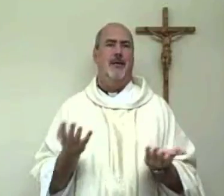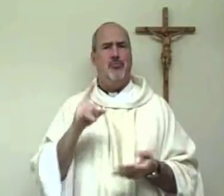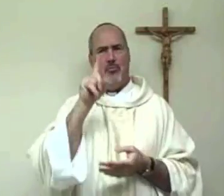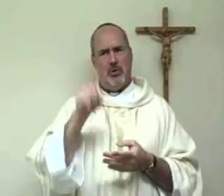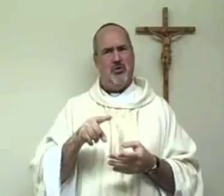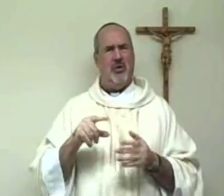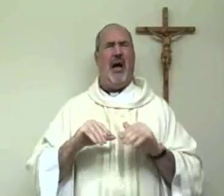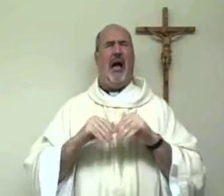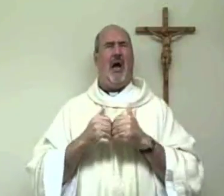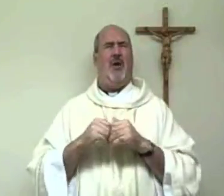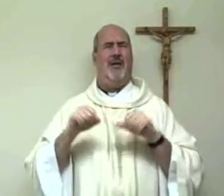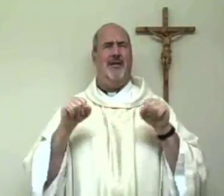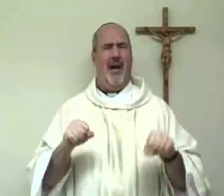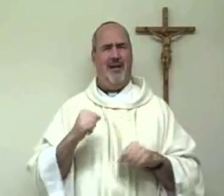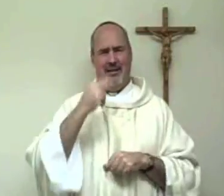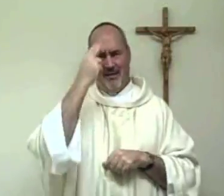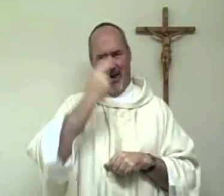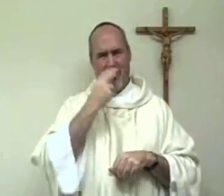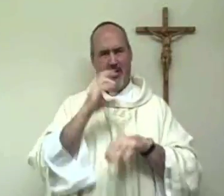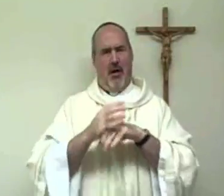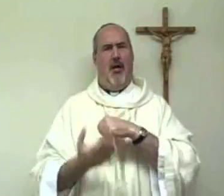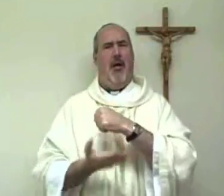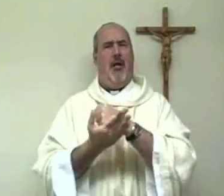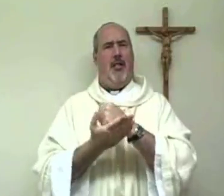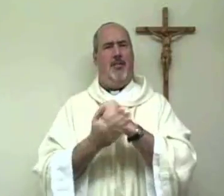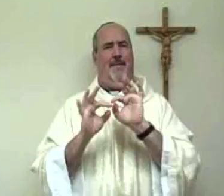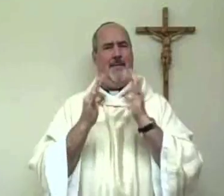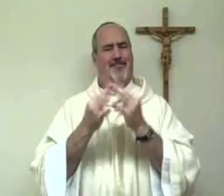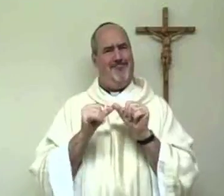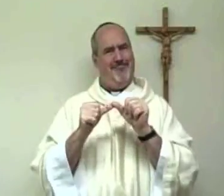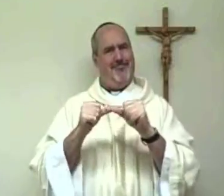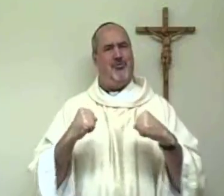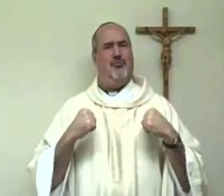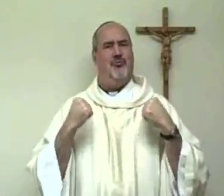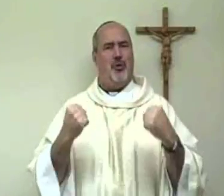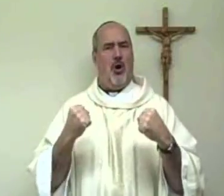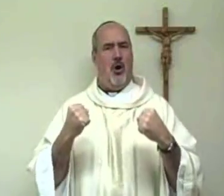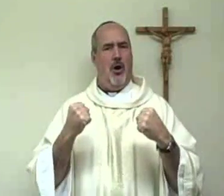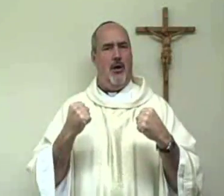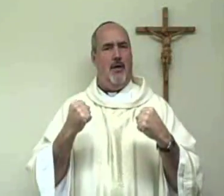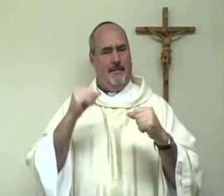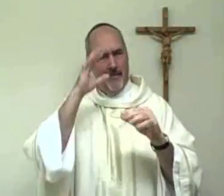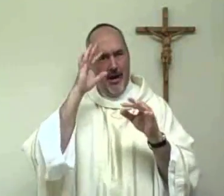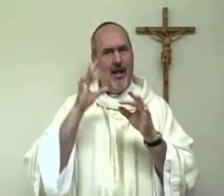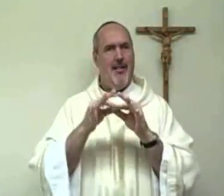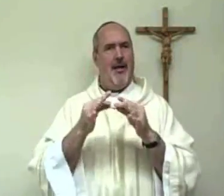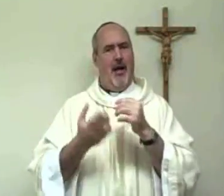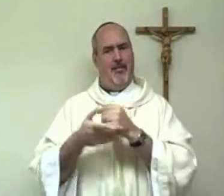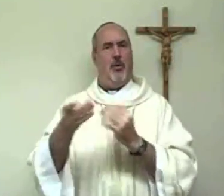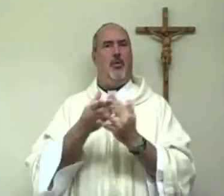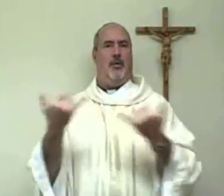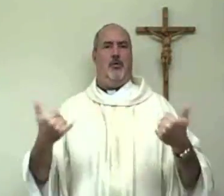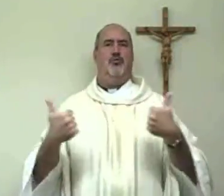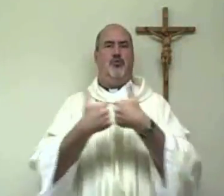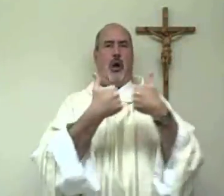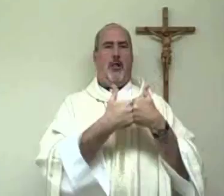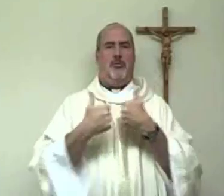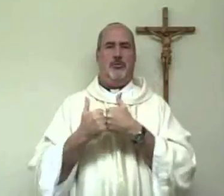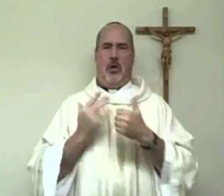discussed issues of today's family, and mainly how can the Catholic Church help families strengthen